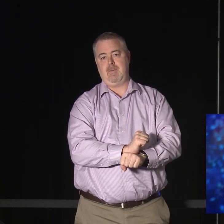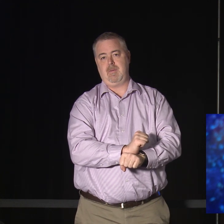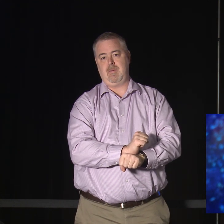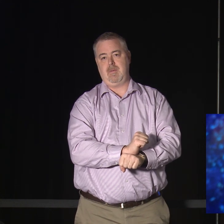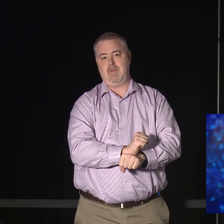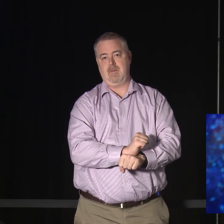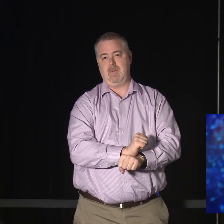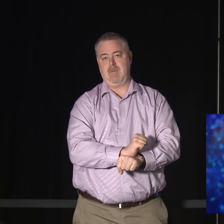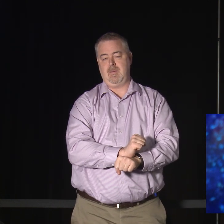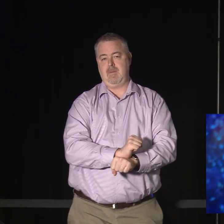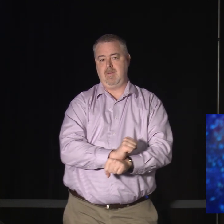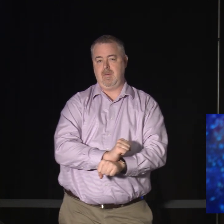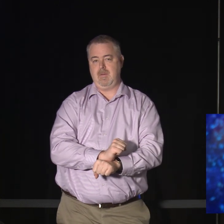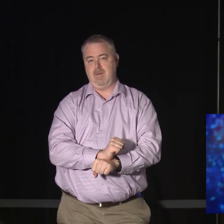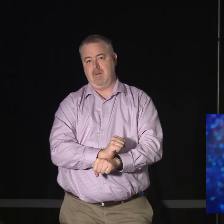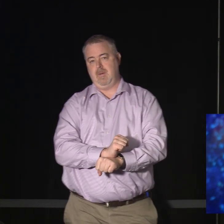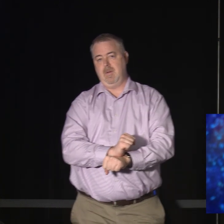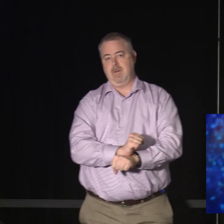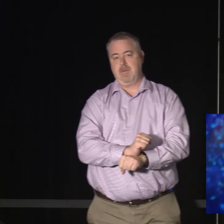This